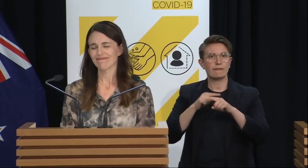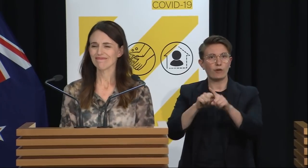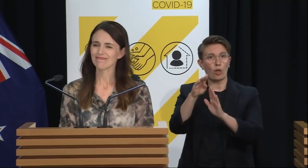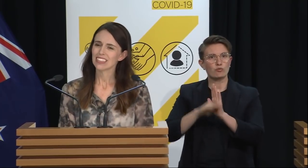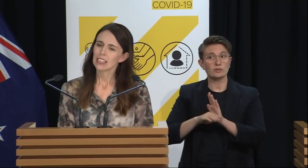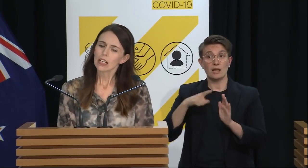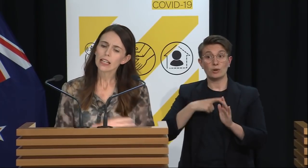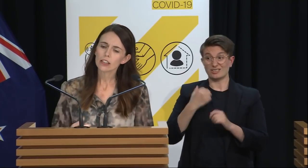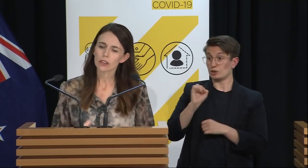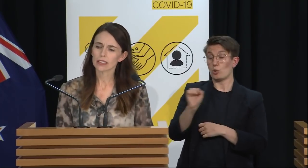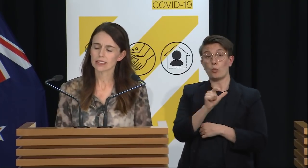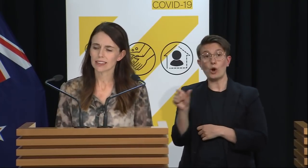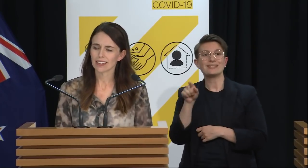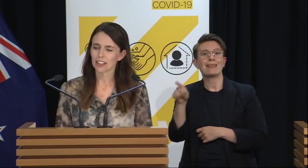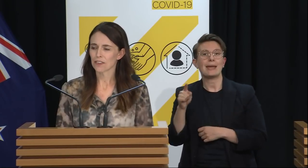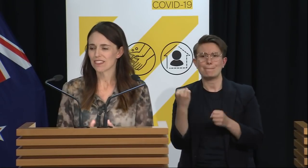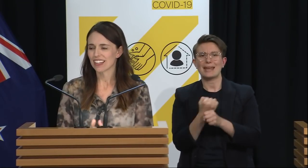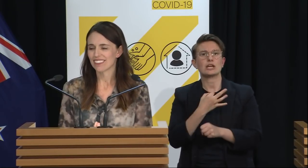team of 5 million at risk. And look,